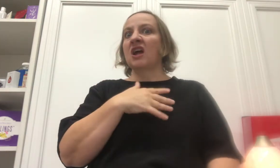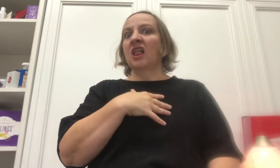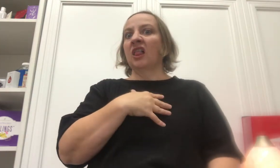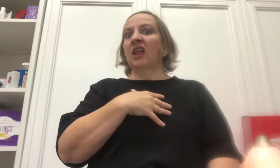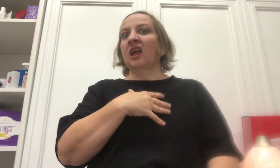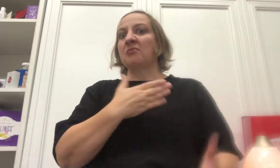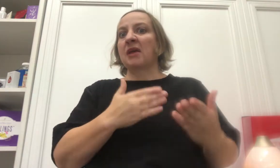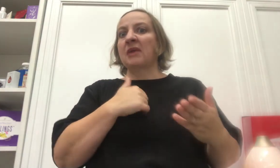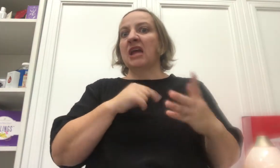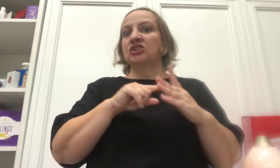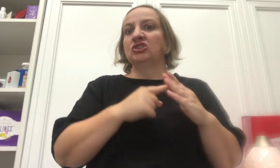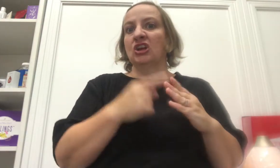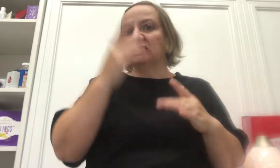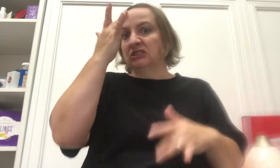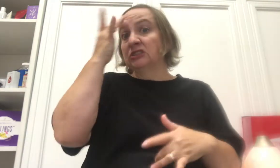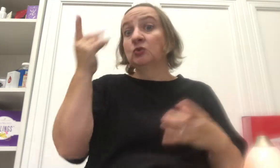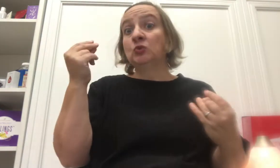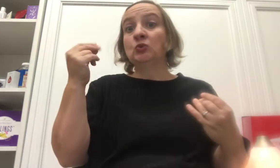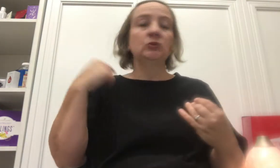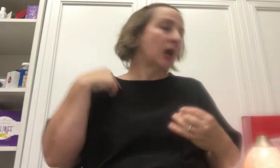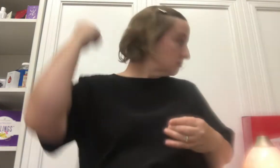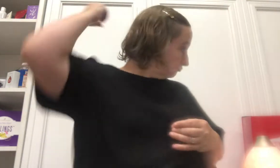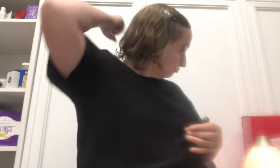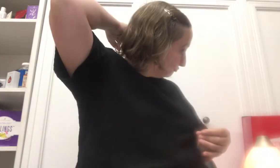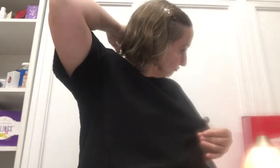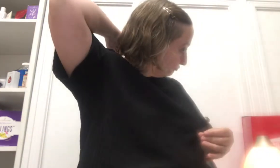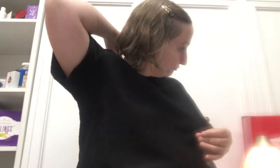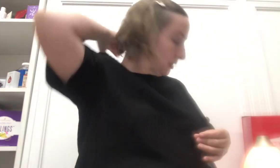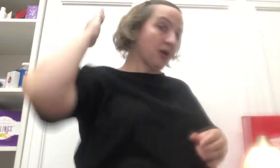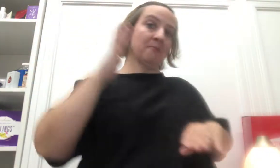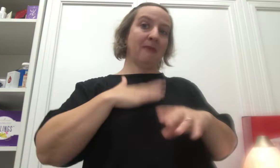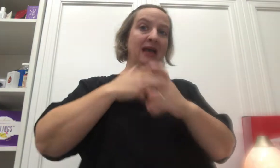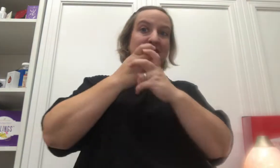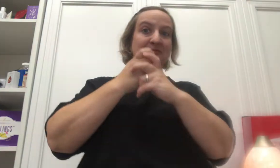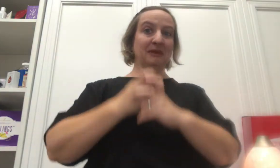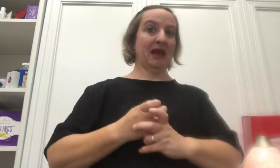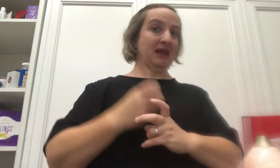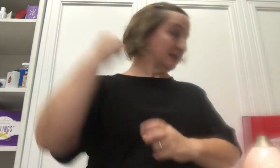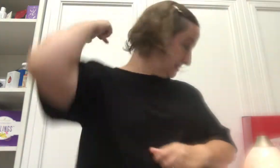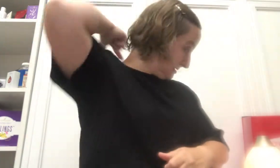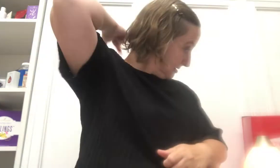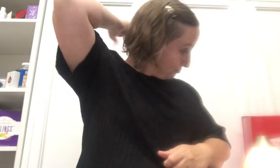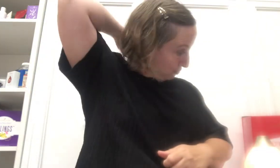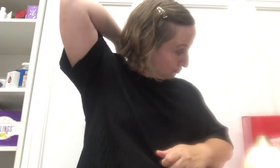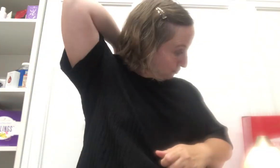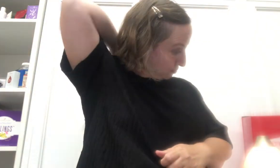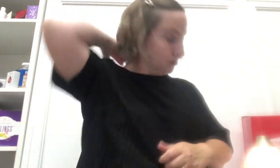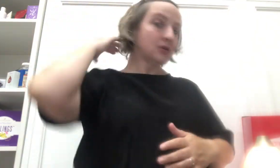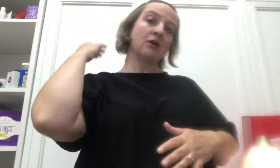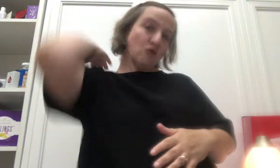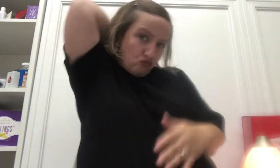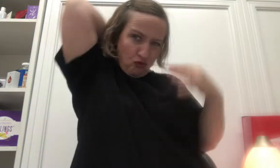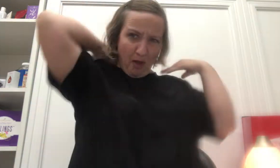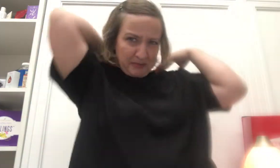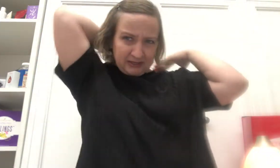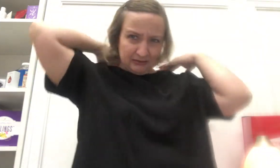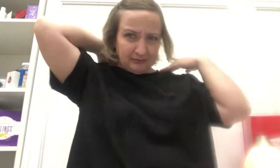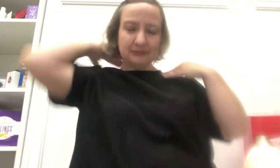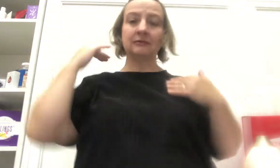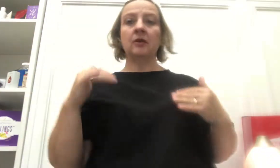Sometimes if I'm out and about and I feel like I'm starting to get sick, I'll just drop a couple drops down my spine and I'll